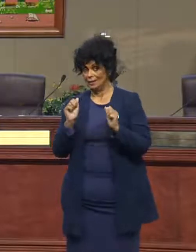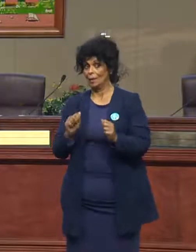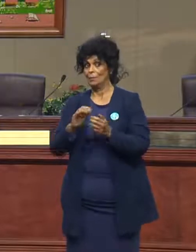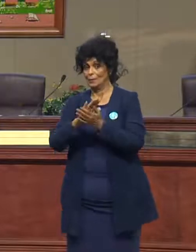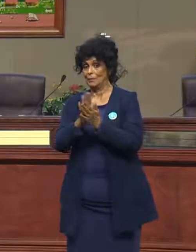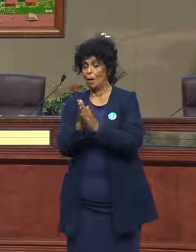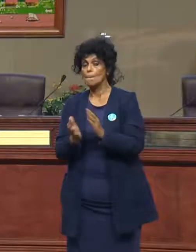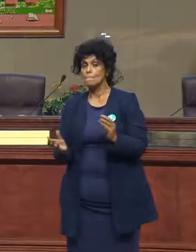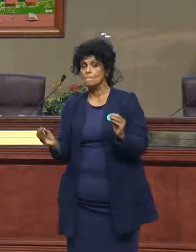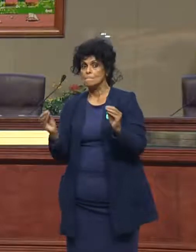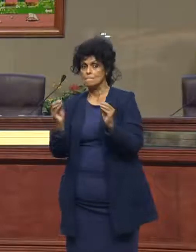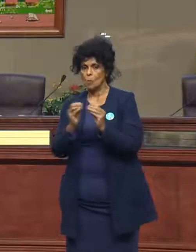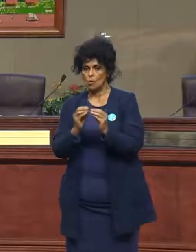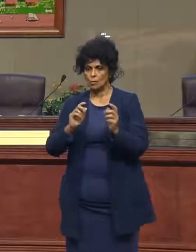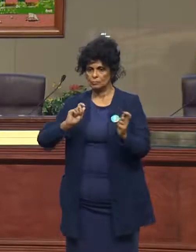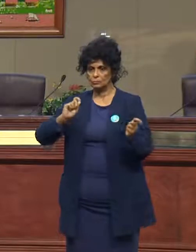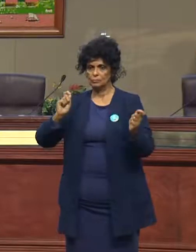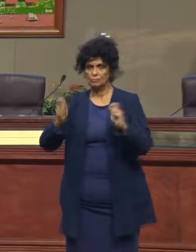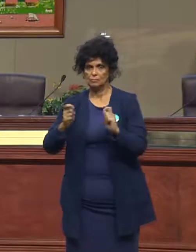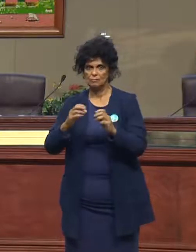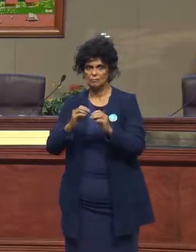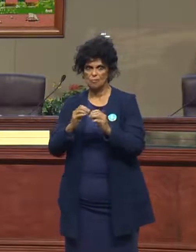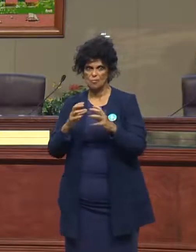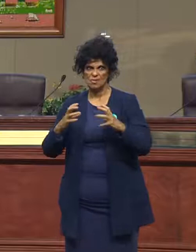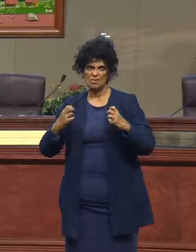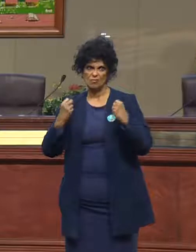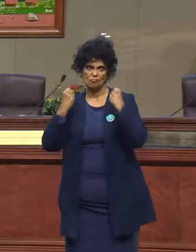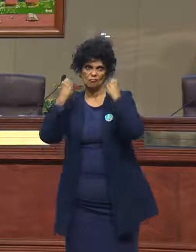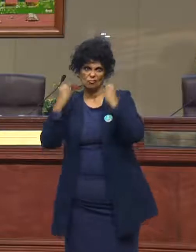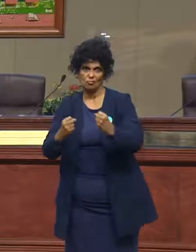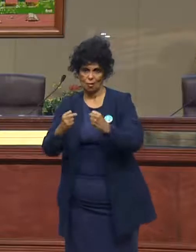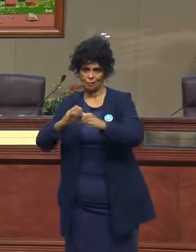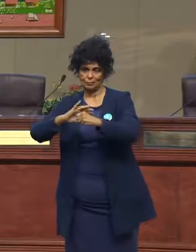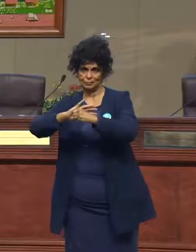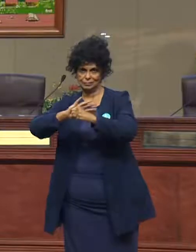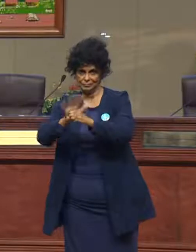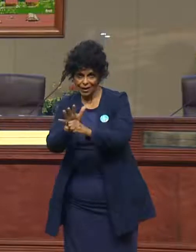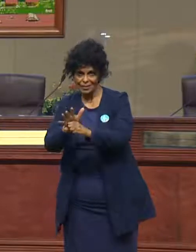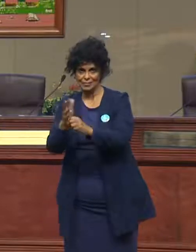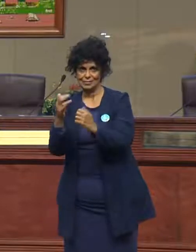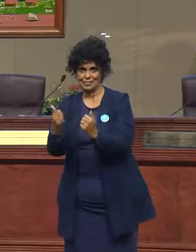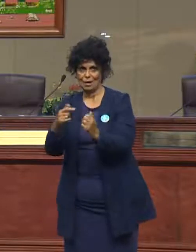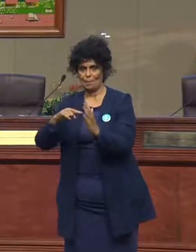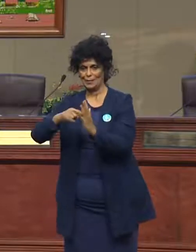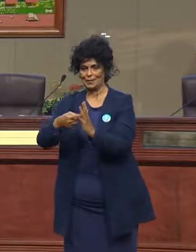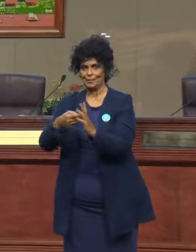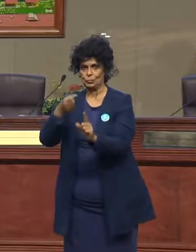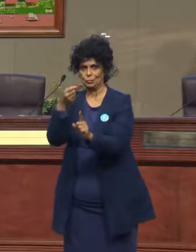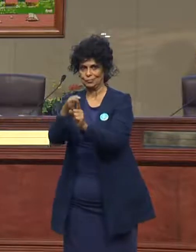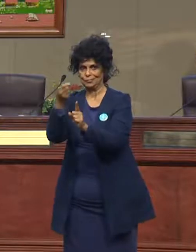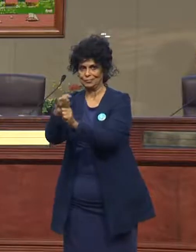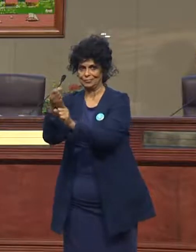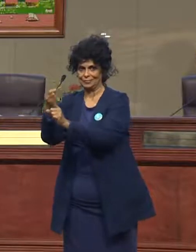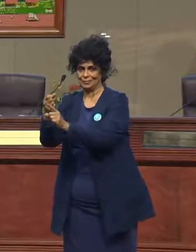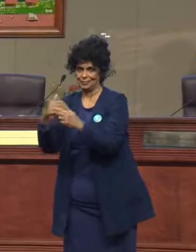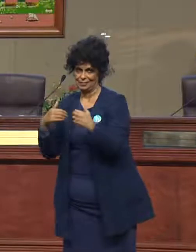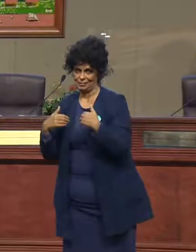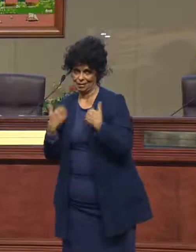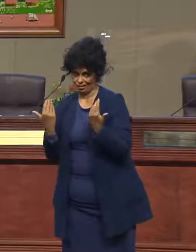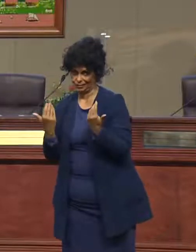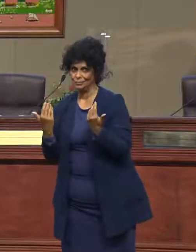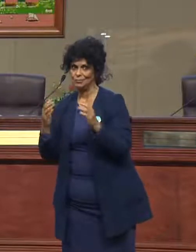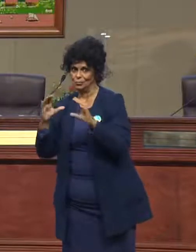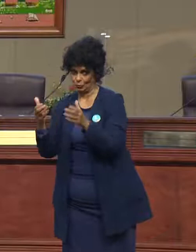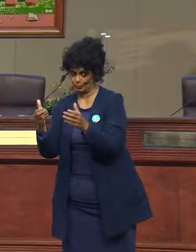individuals. So this is the time to get vaccinated. We have the vaccine, we have the appointments, it is free, there is